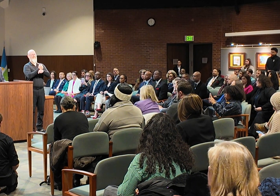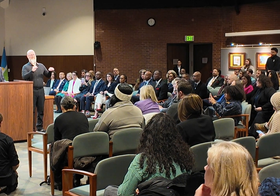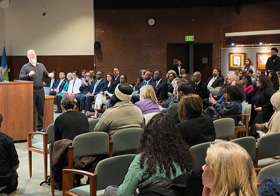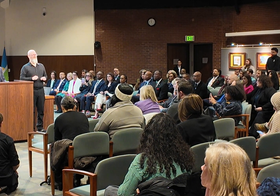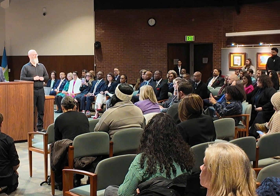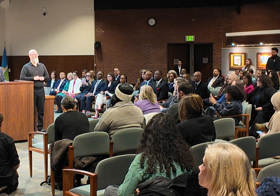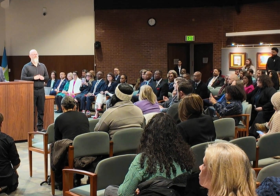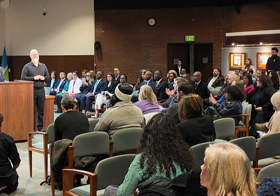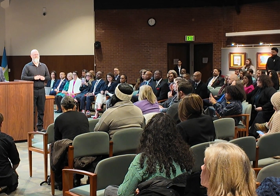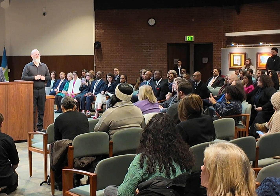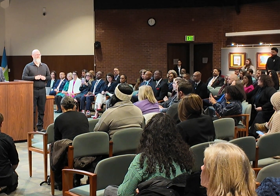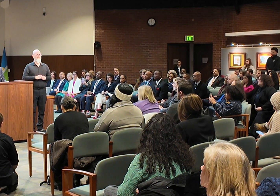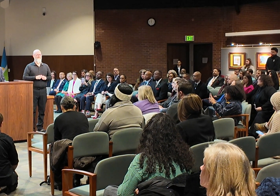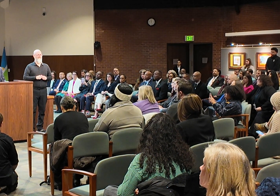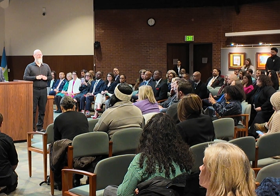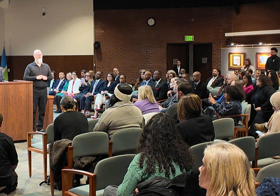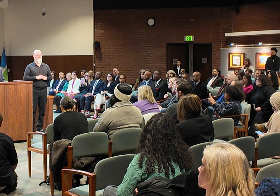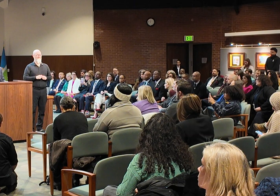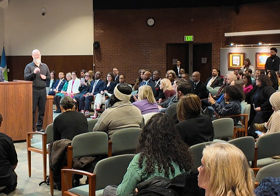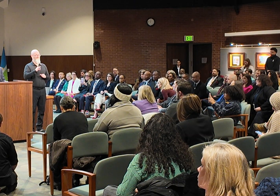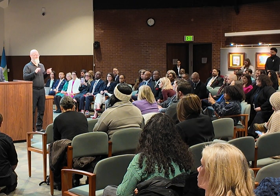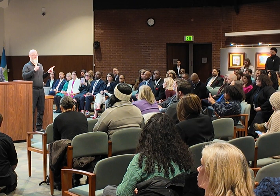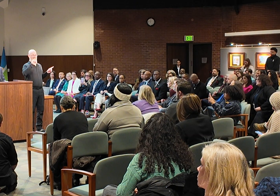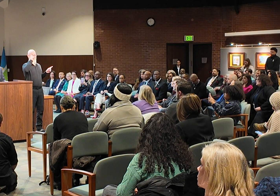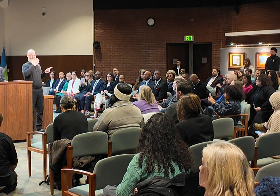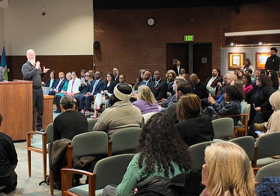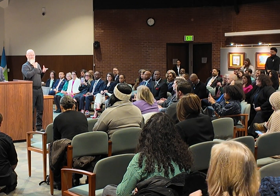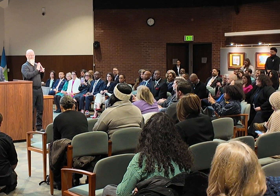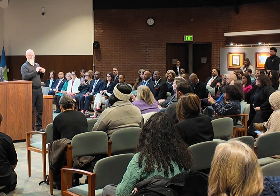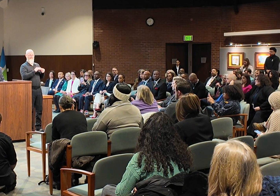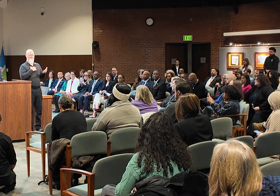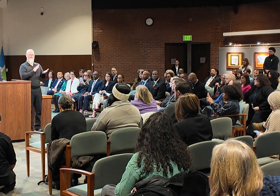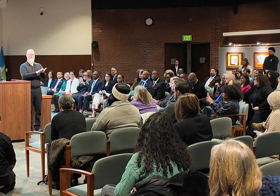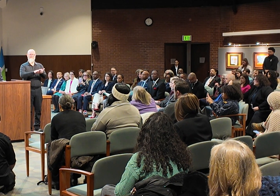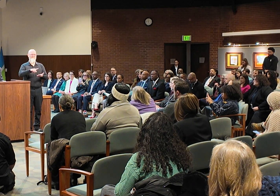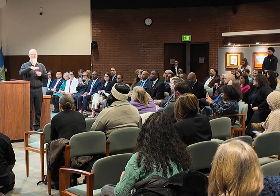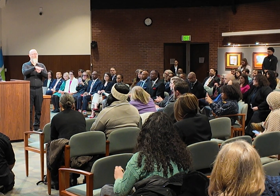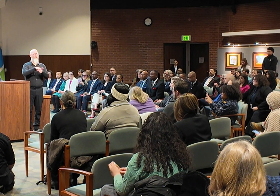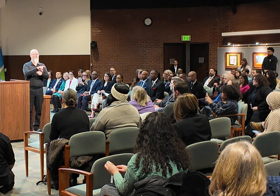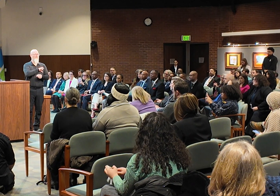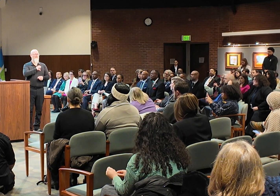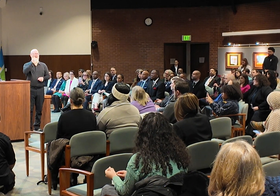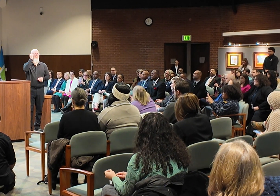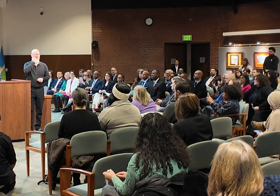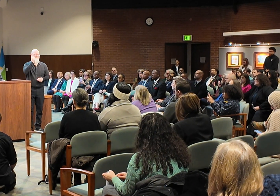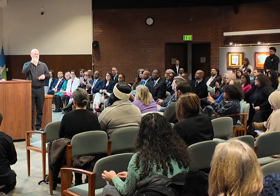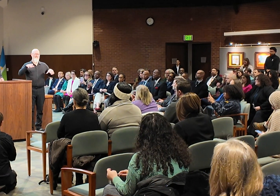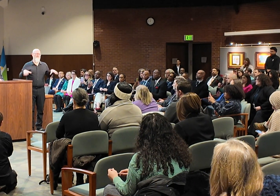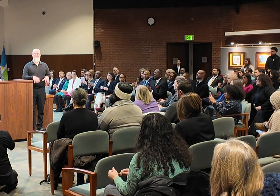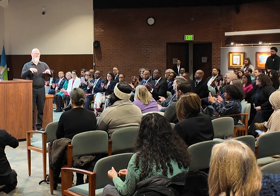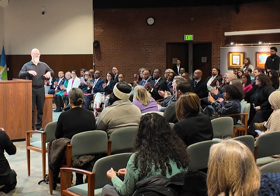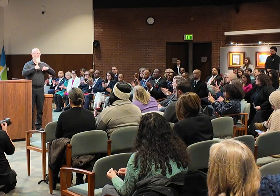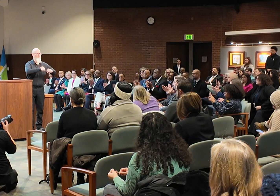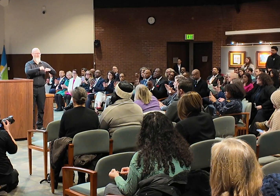to applaud all the members of our local law enforcement who every day help keep our communities safe. We salute